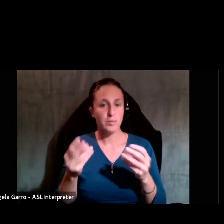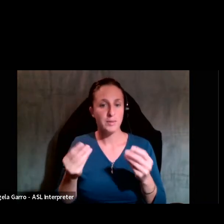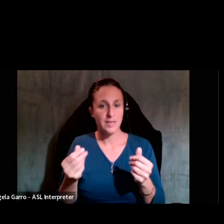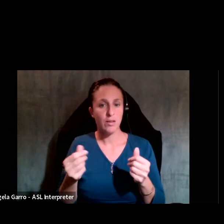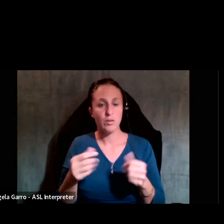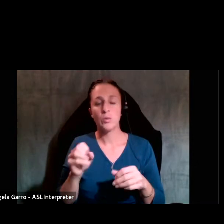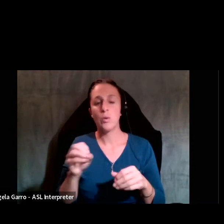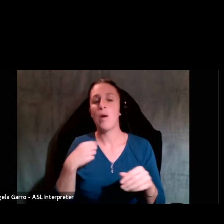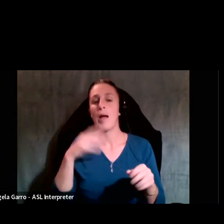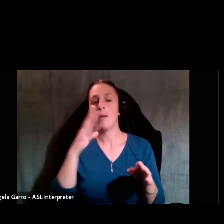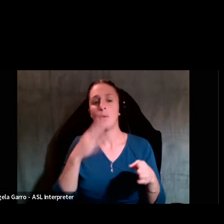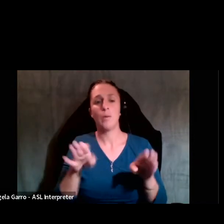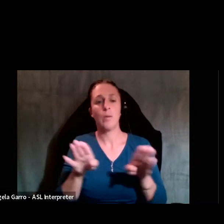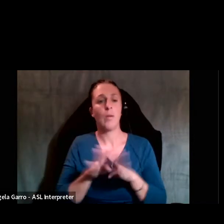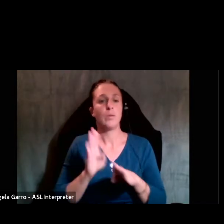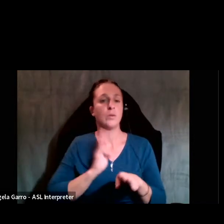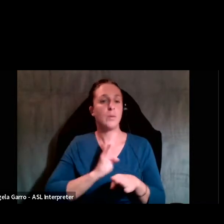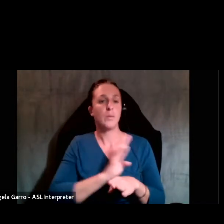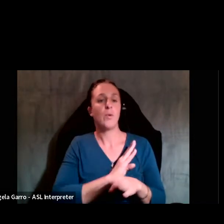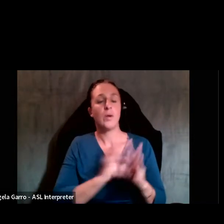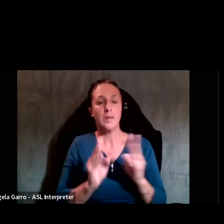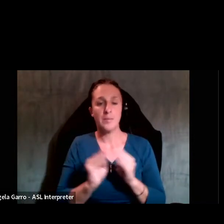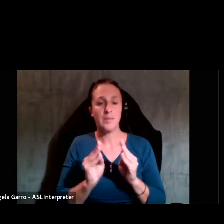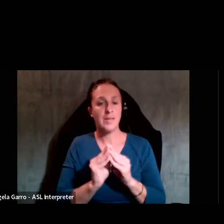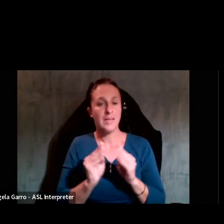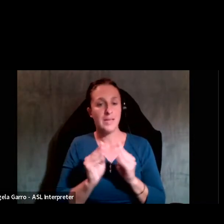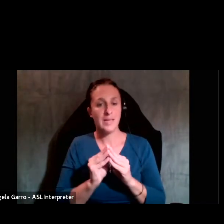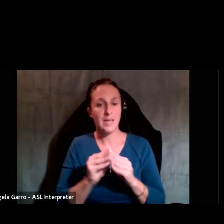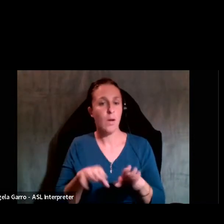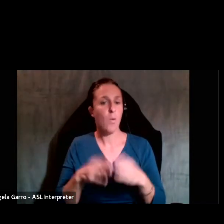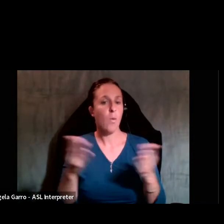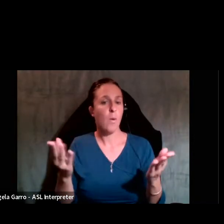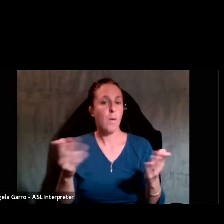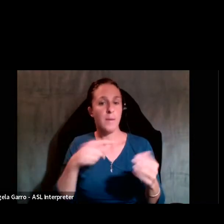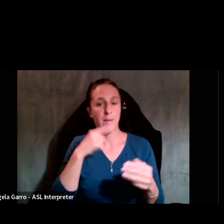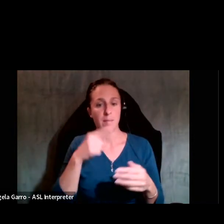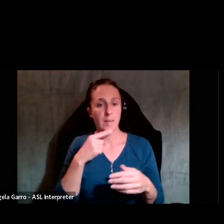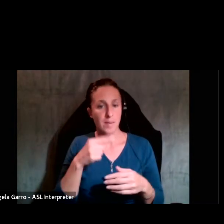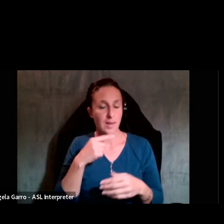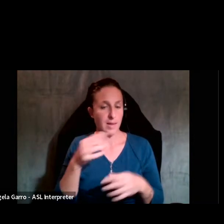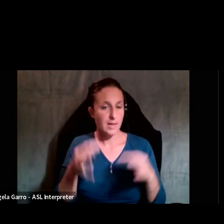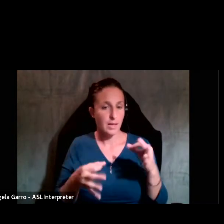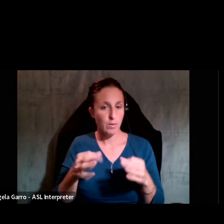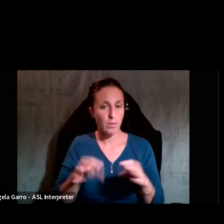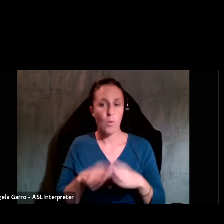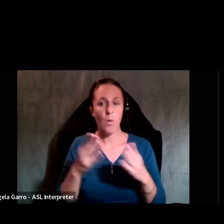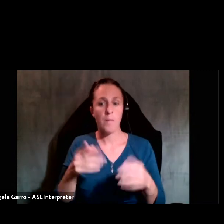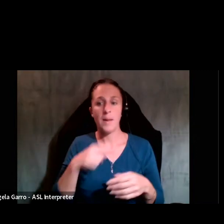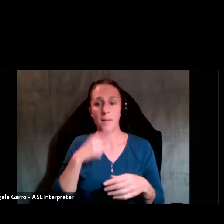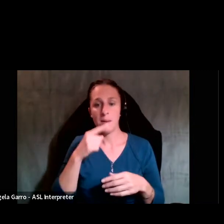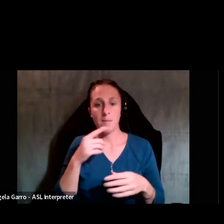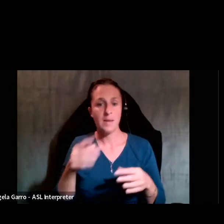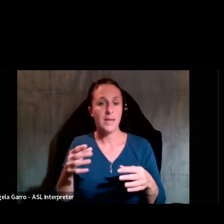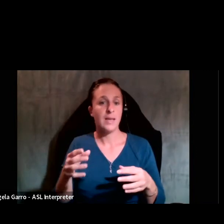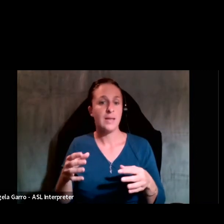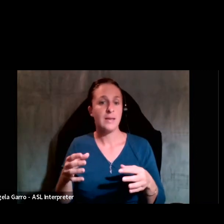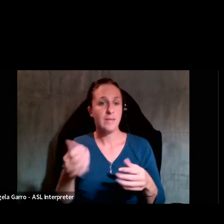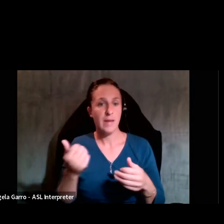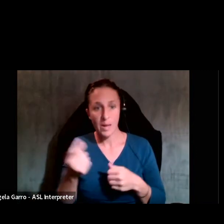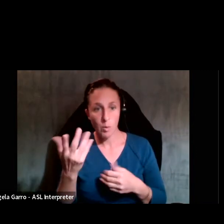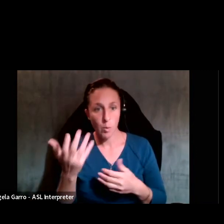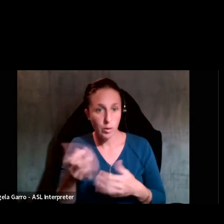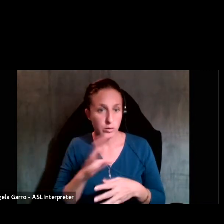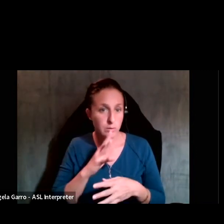I'm closing the board meeting. I'm opening the public hearing. Open public hearing for anyone who wishes to speak regarding